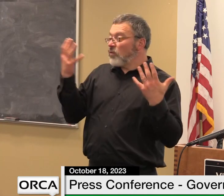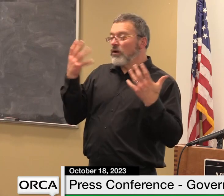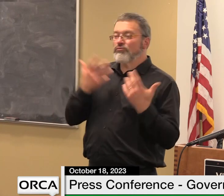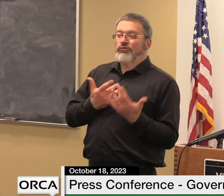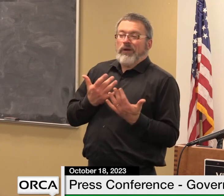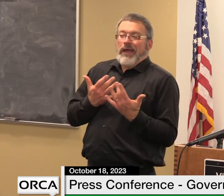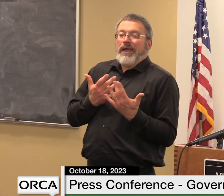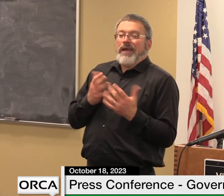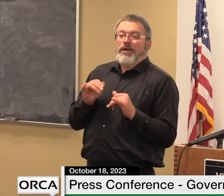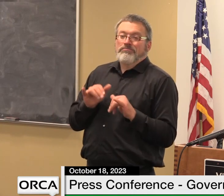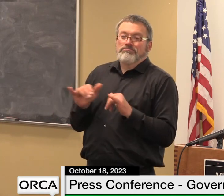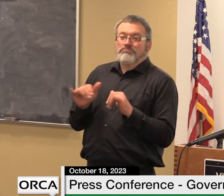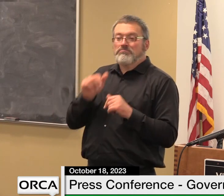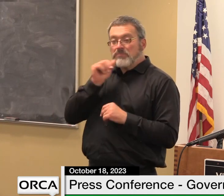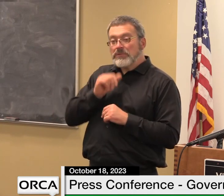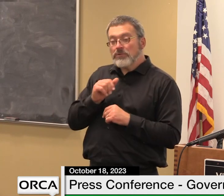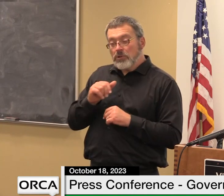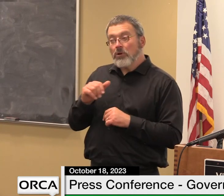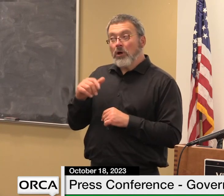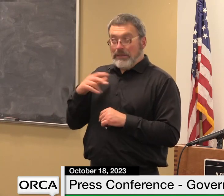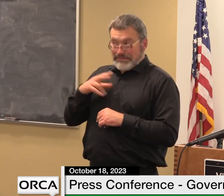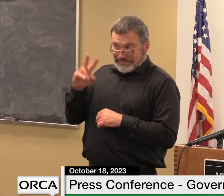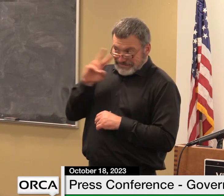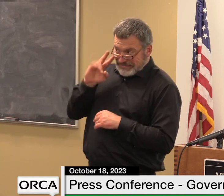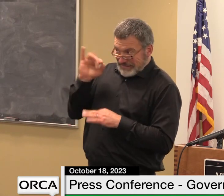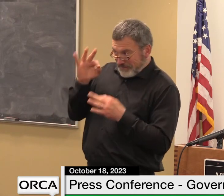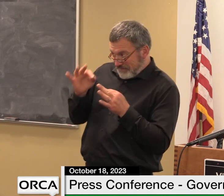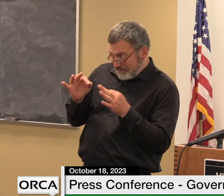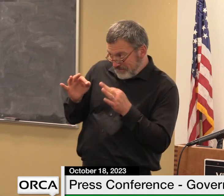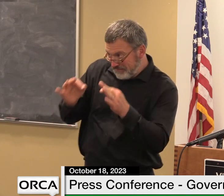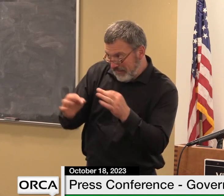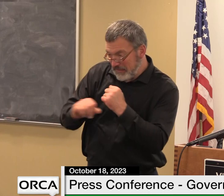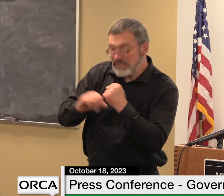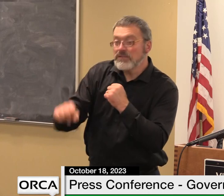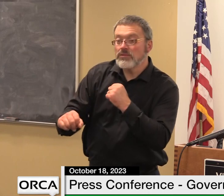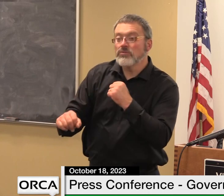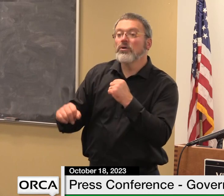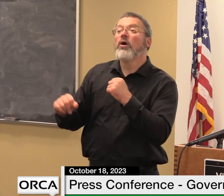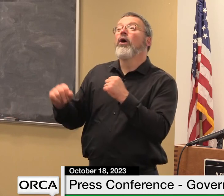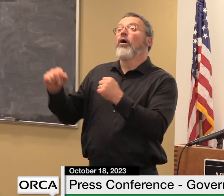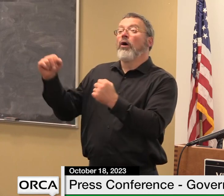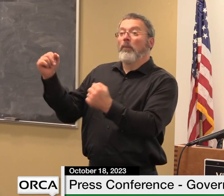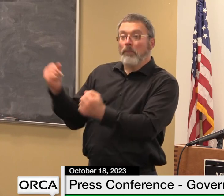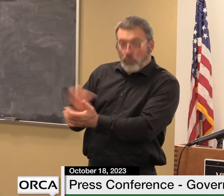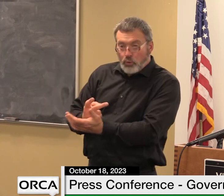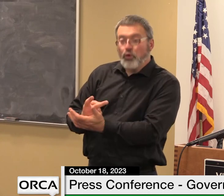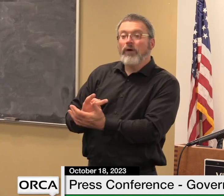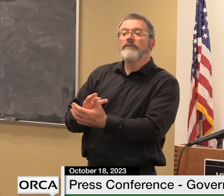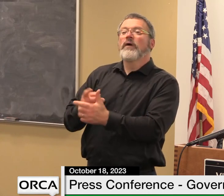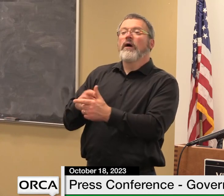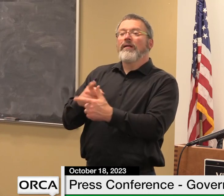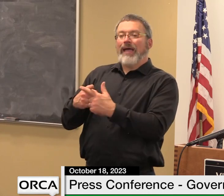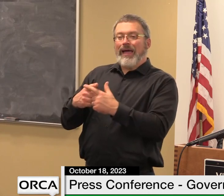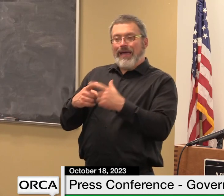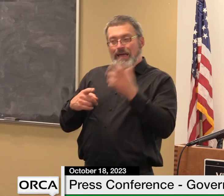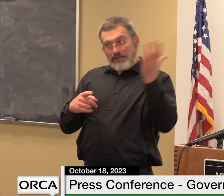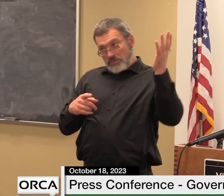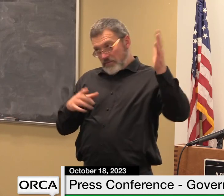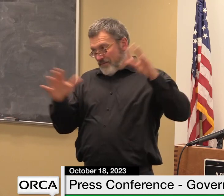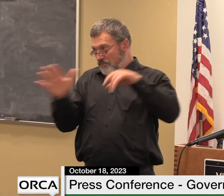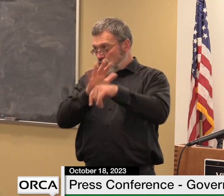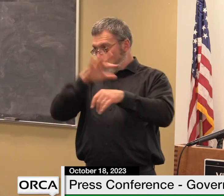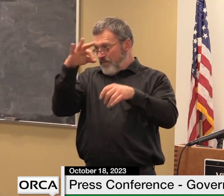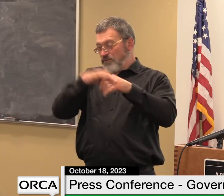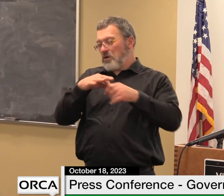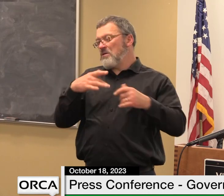extension is the first thing, and then after they get the extension, then maybe a full Farm Bill coming next year. Governor, I know